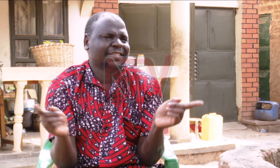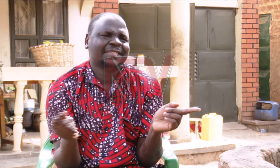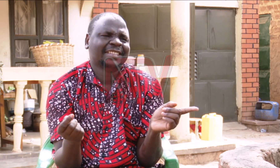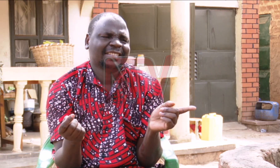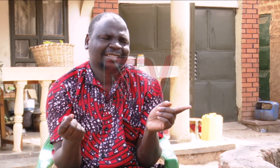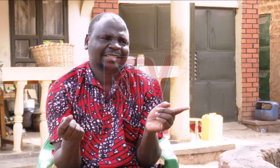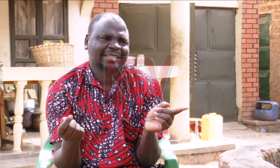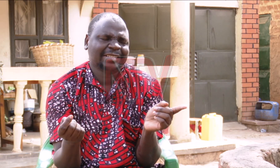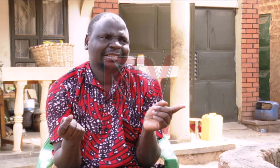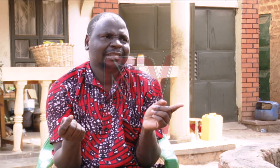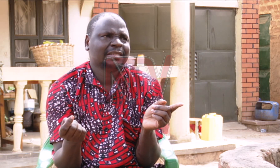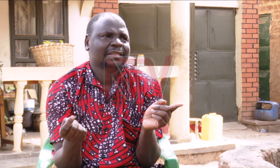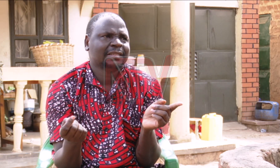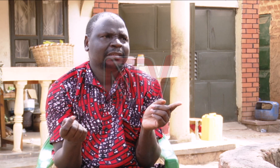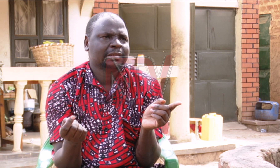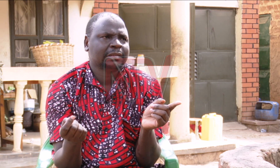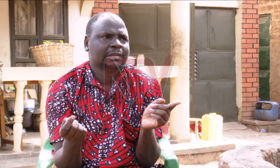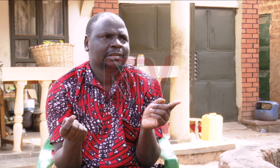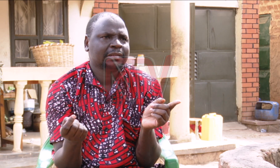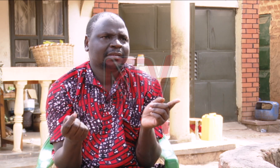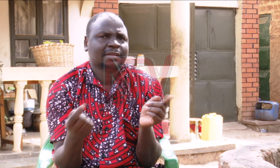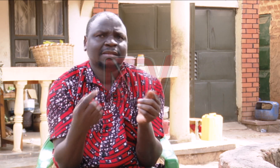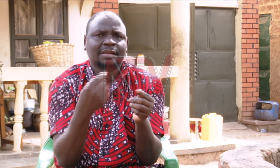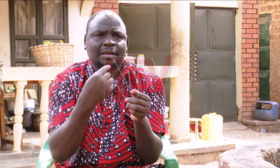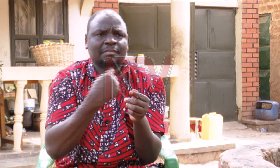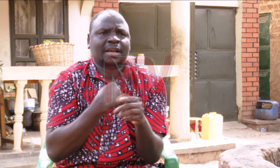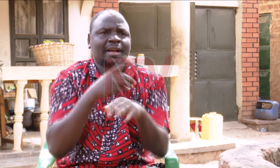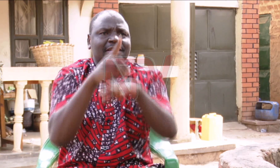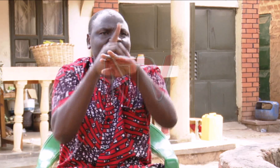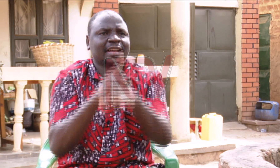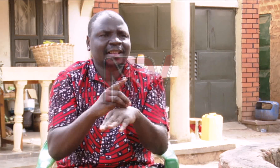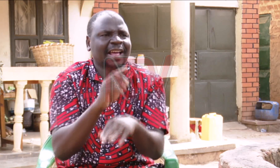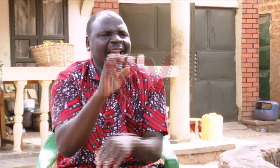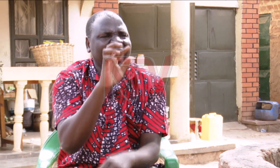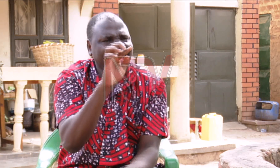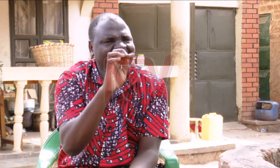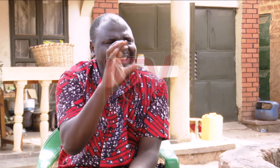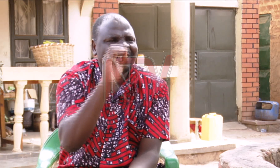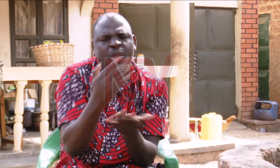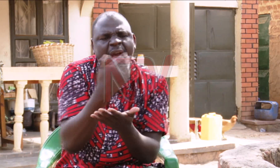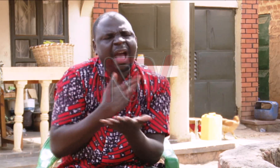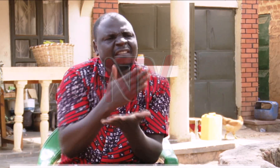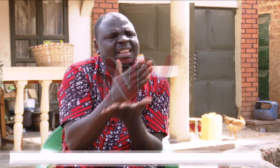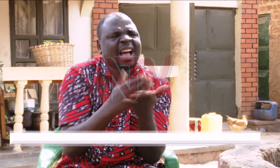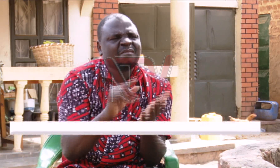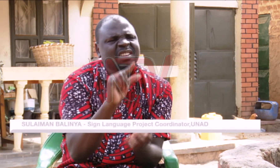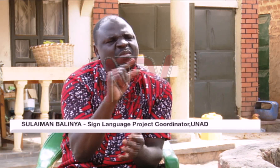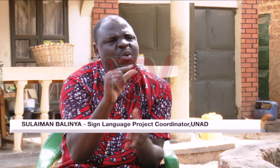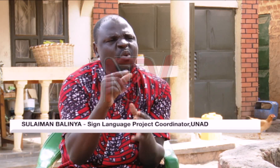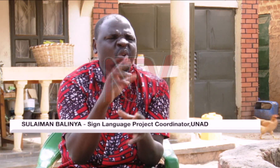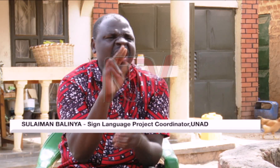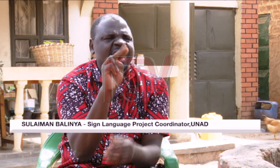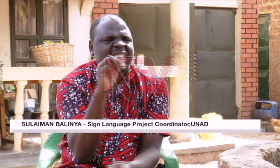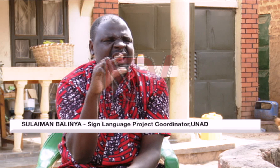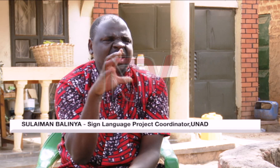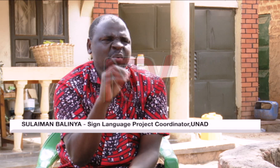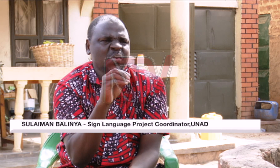up until someone came to his rescue and provided a sign language interpreter. And what I did, I had to get